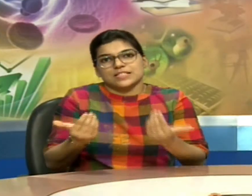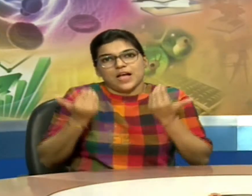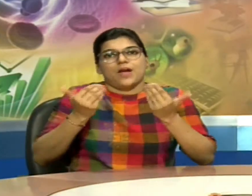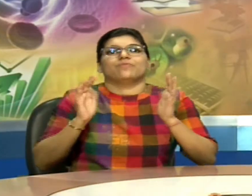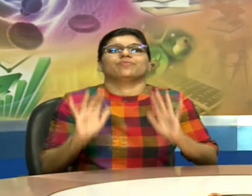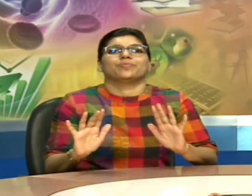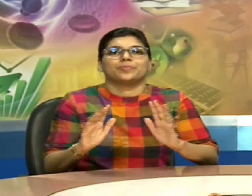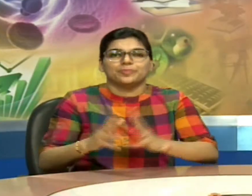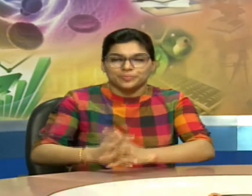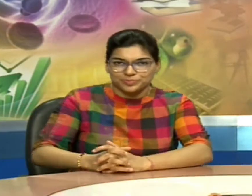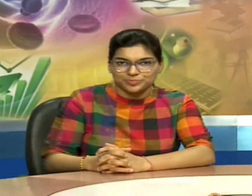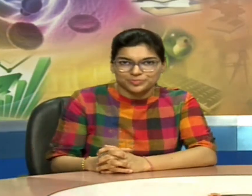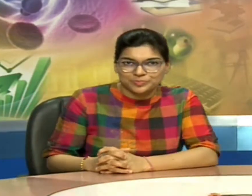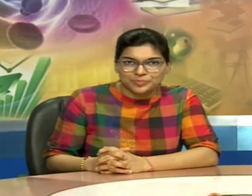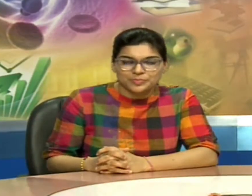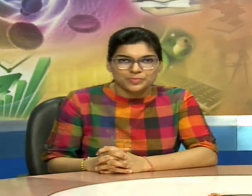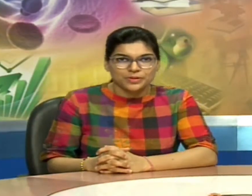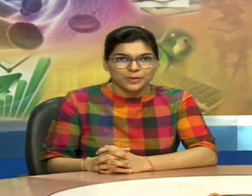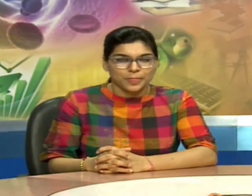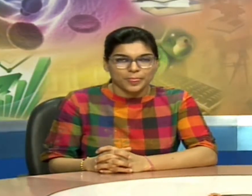political attention and action from the people.